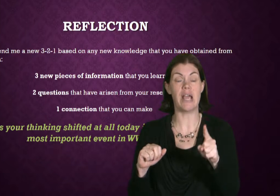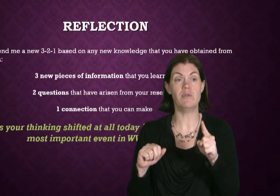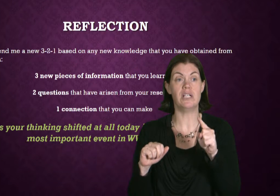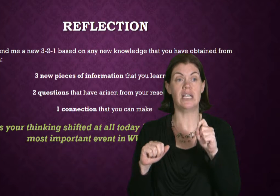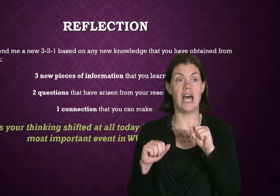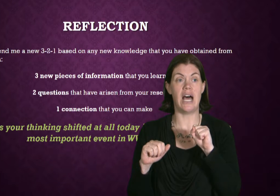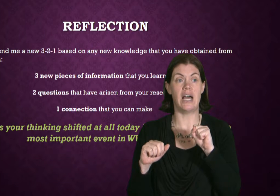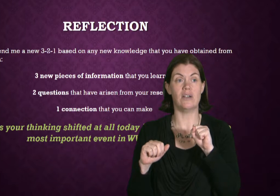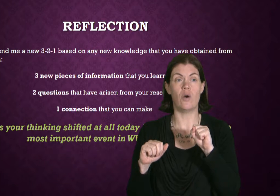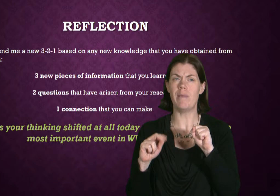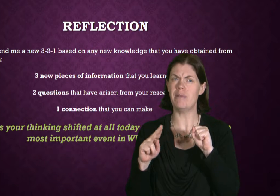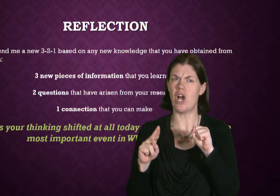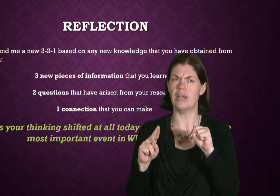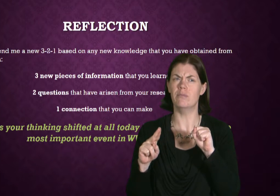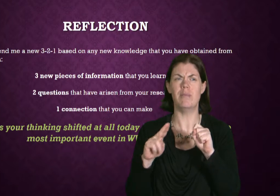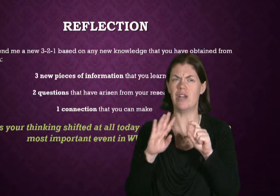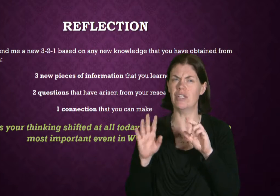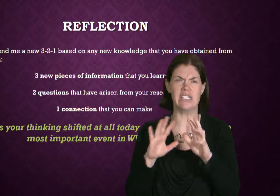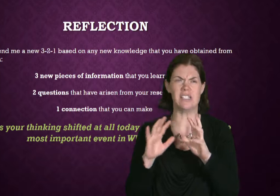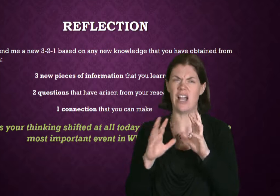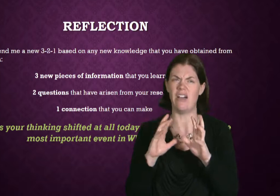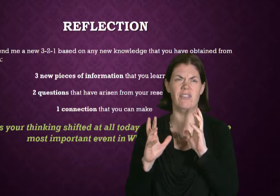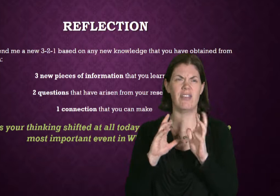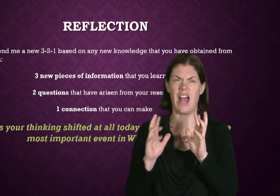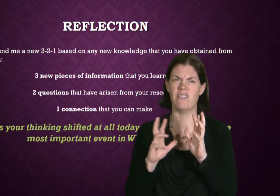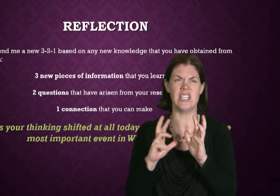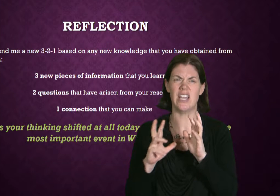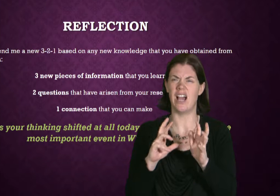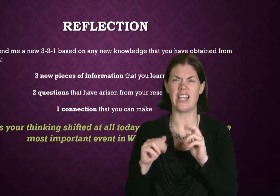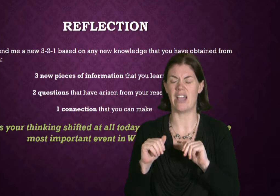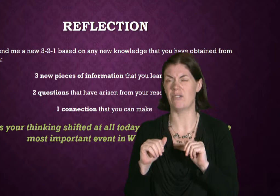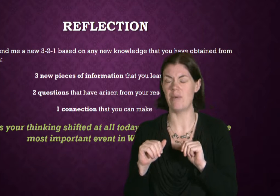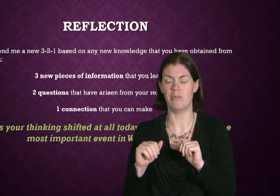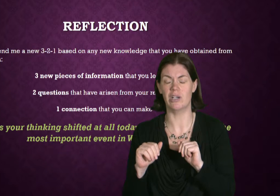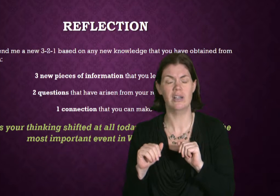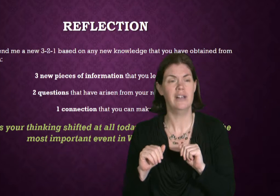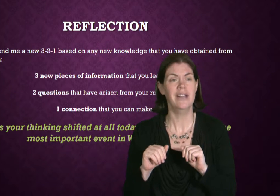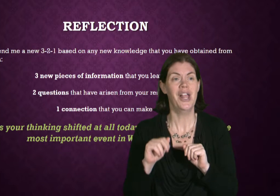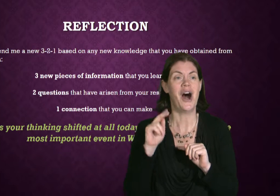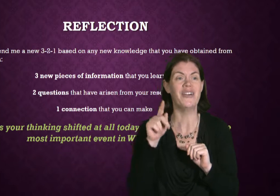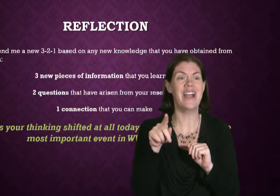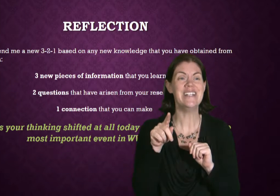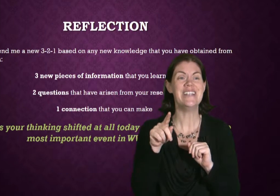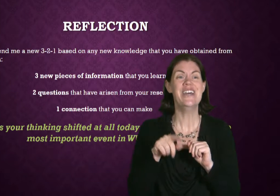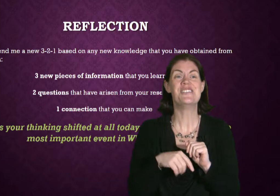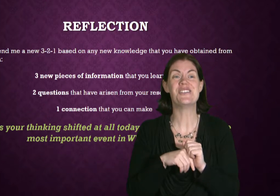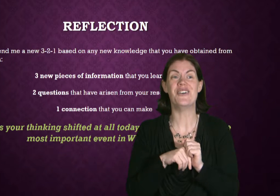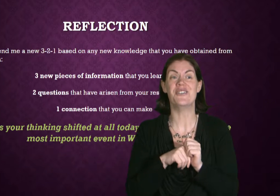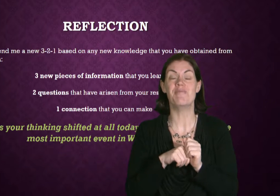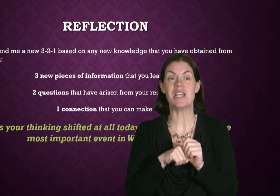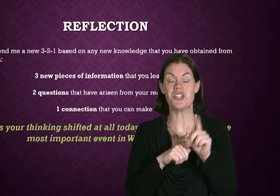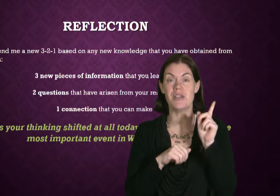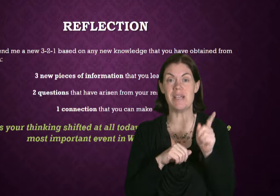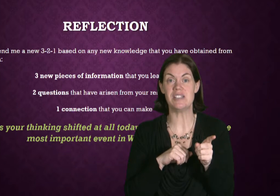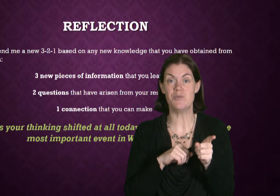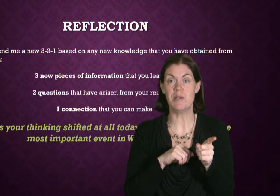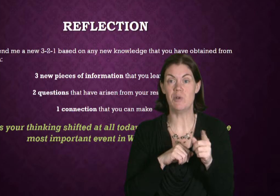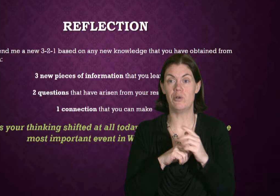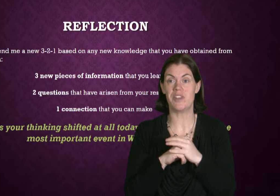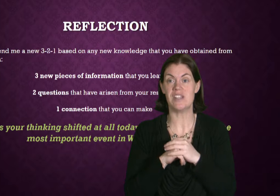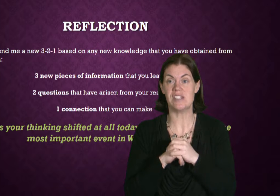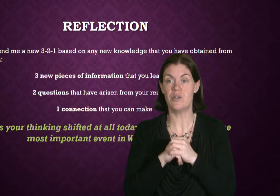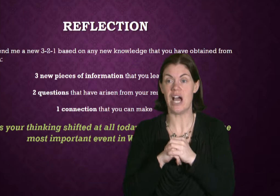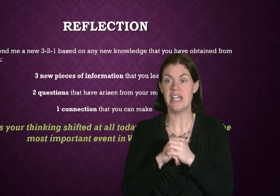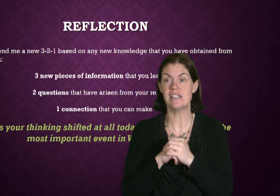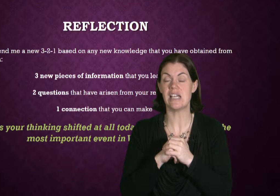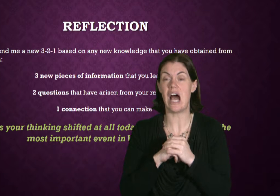then I will, or maybe not. We might only still have half a day. I can't remember. All right. So make sure you message me in Moodle